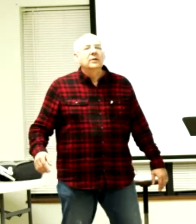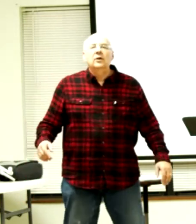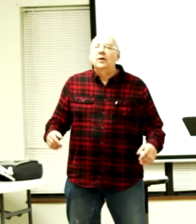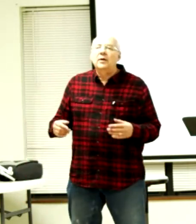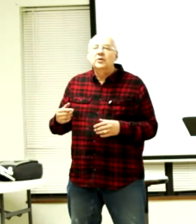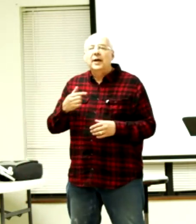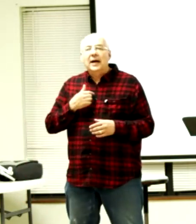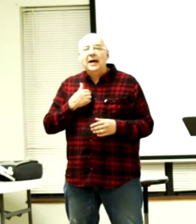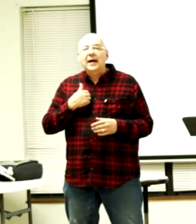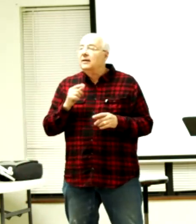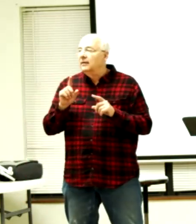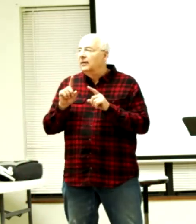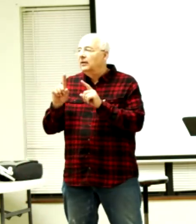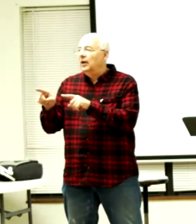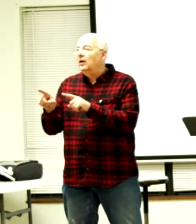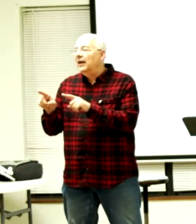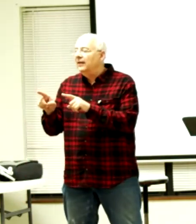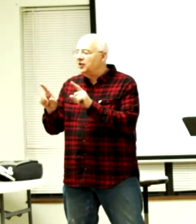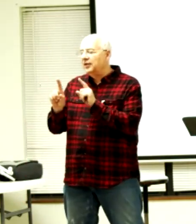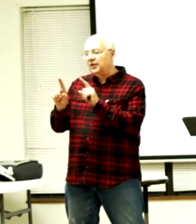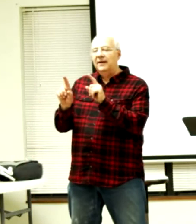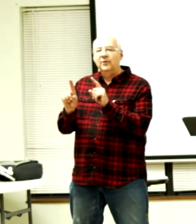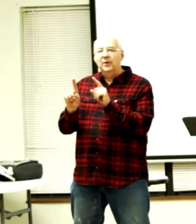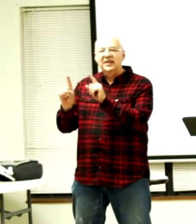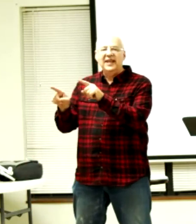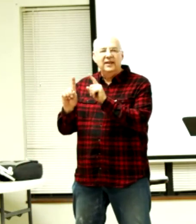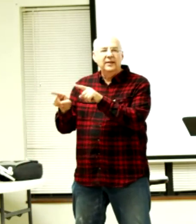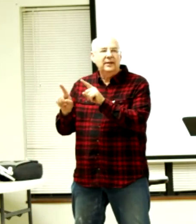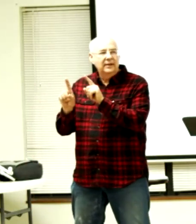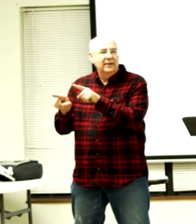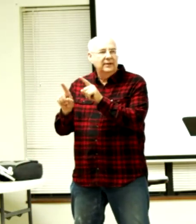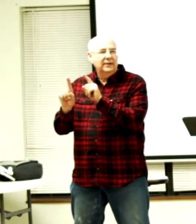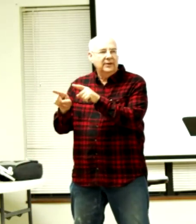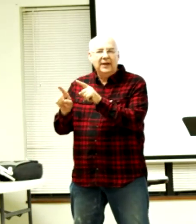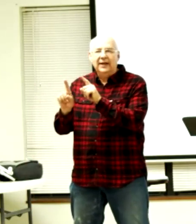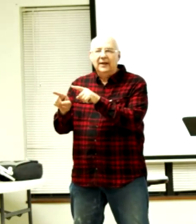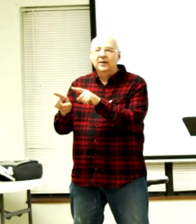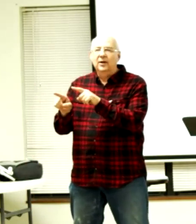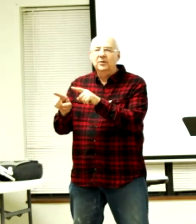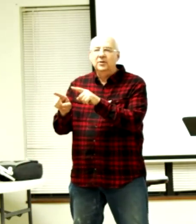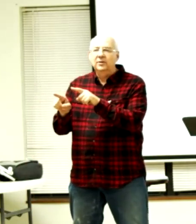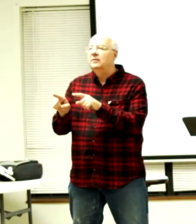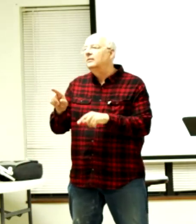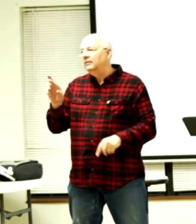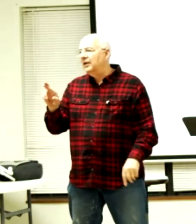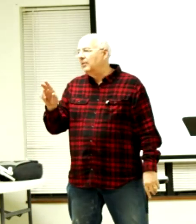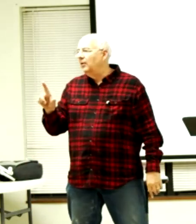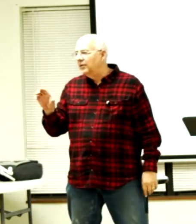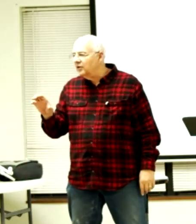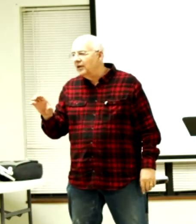So you can say I go, and this is the sign for attend. Okay, I go to Redeemer Lutheran Church.